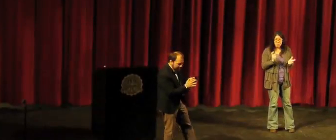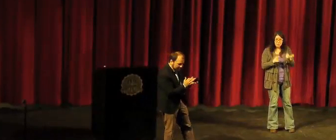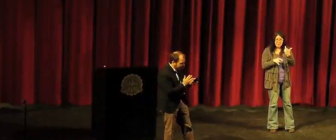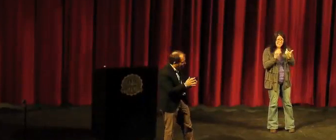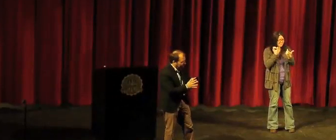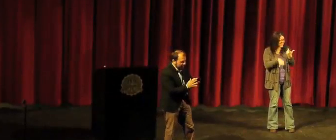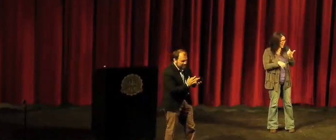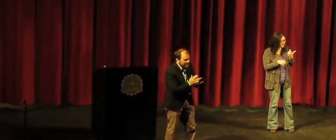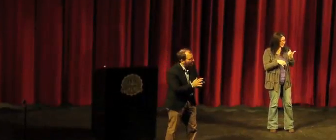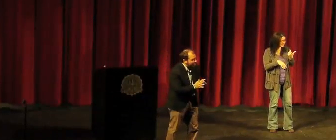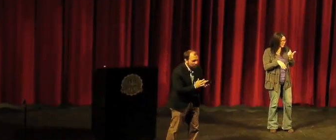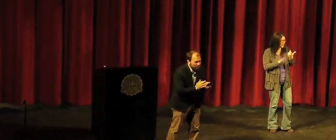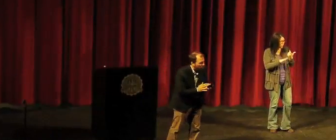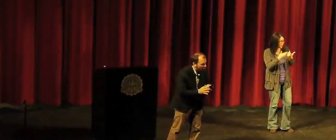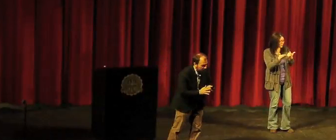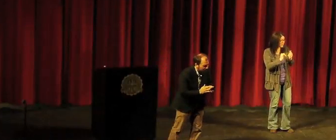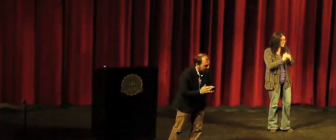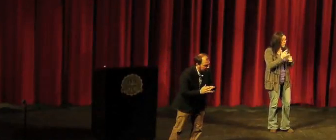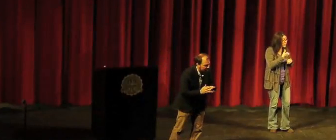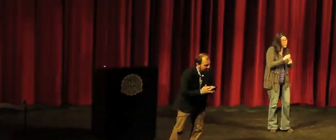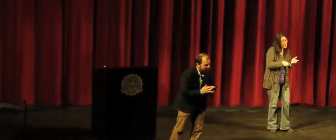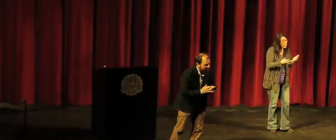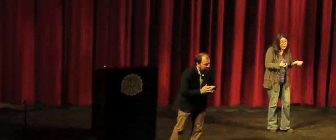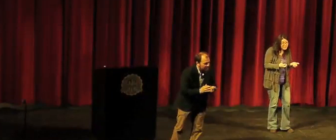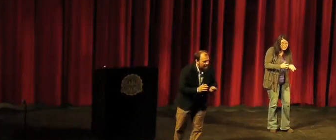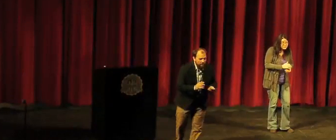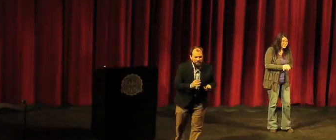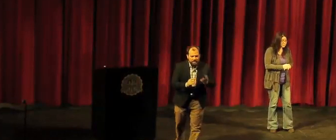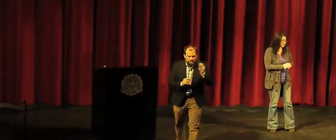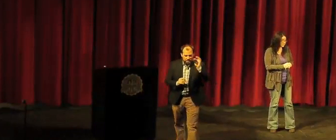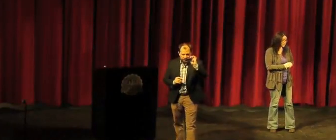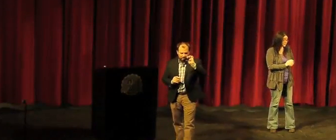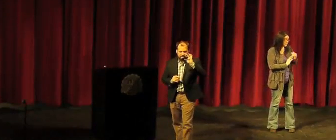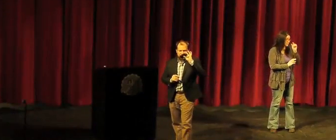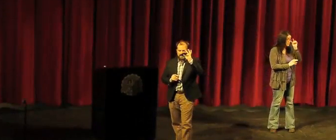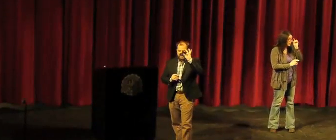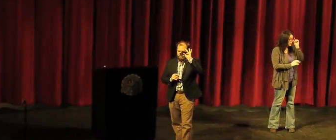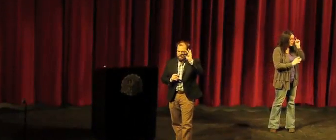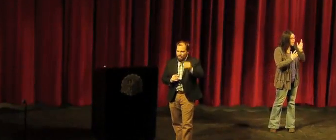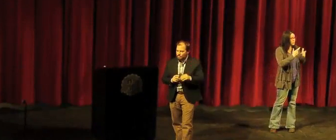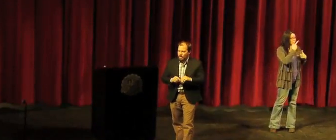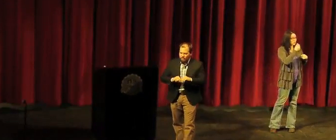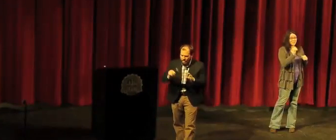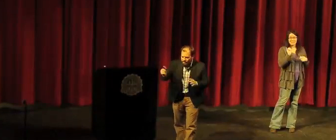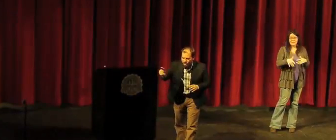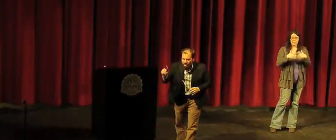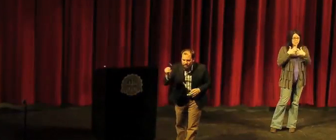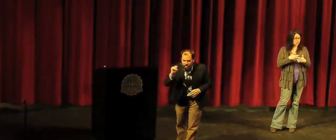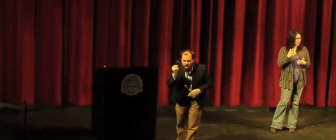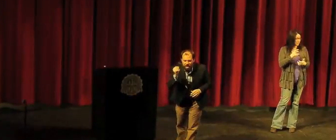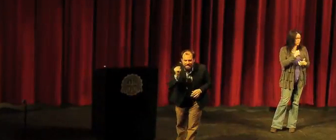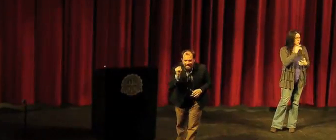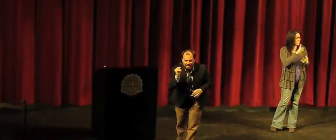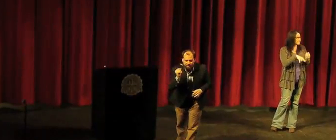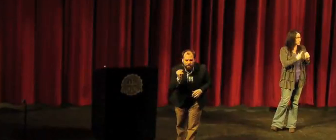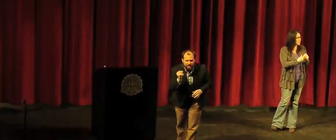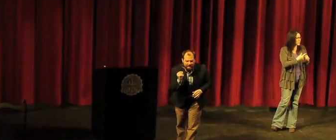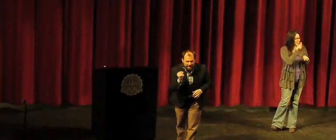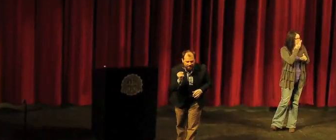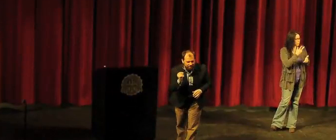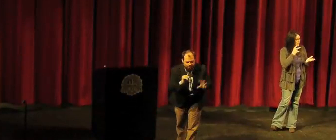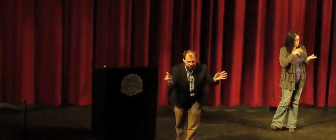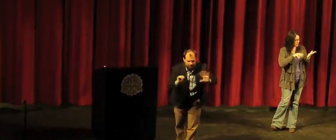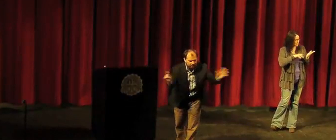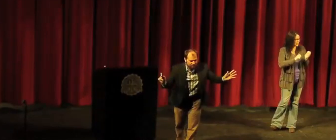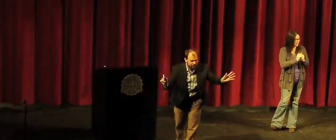caress is how I get what I want. And what's interesting is this little machine, right? We're not even talking about the content I'm looking